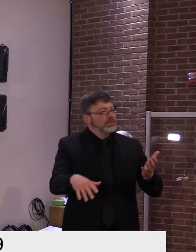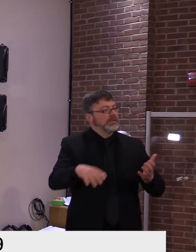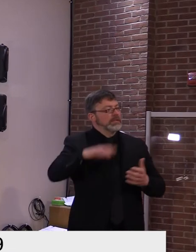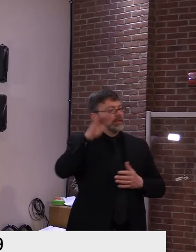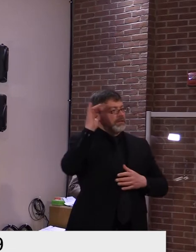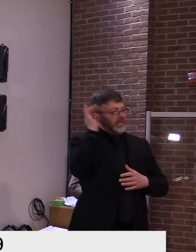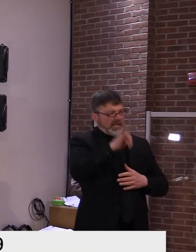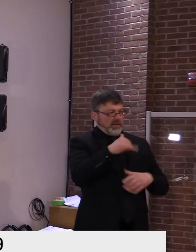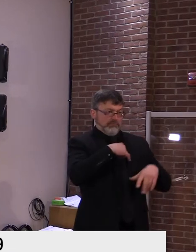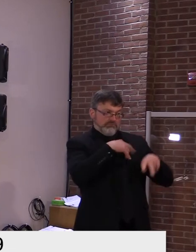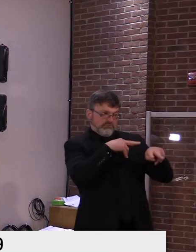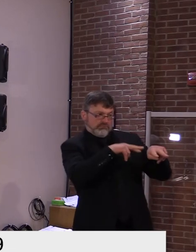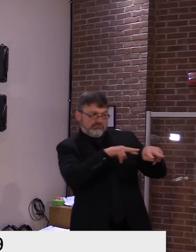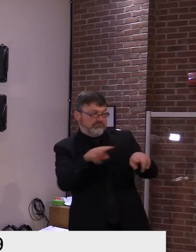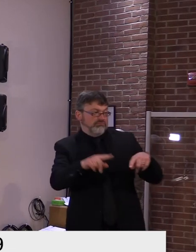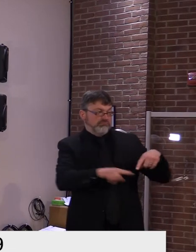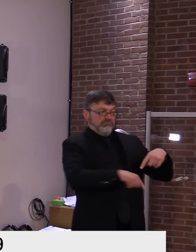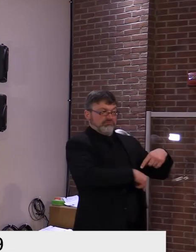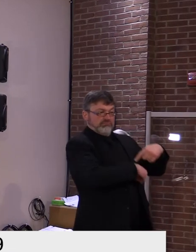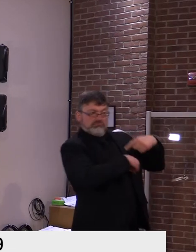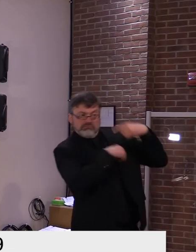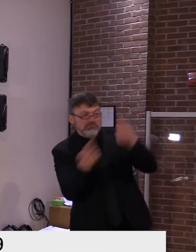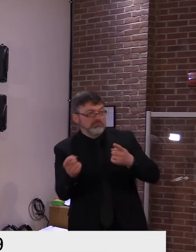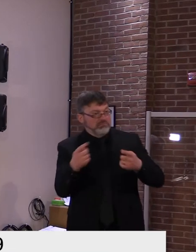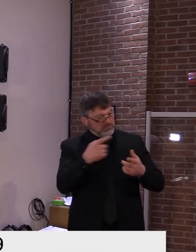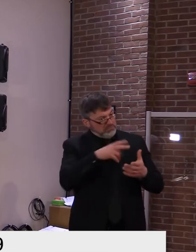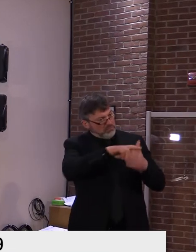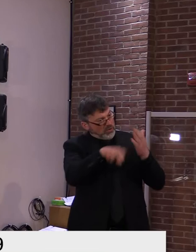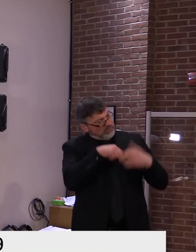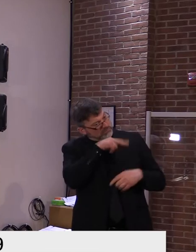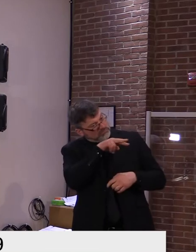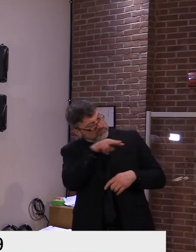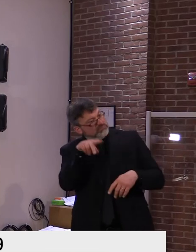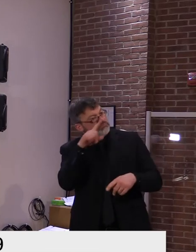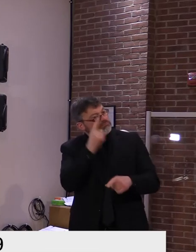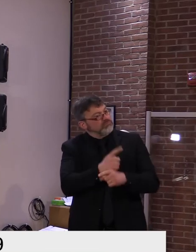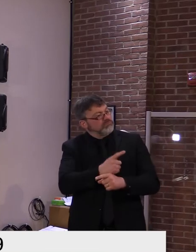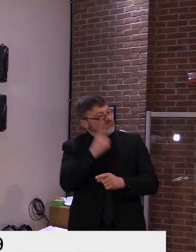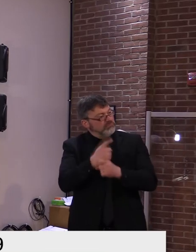talk about the recovery process in schools.